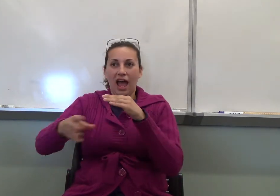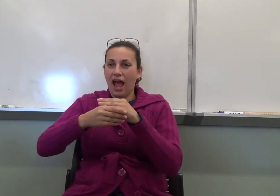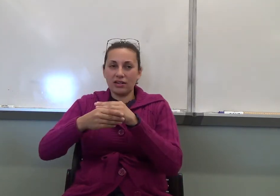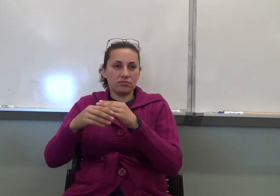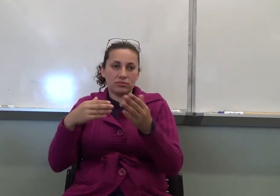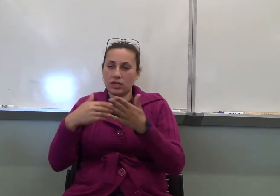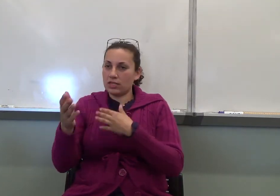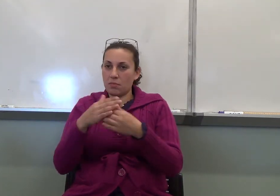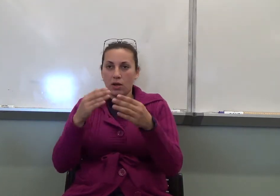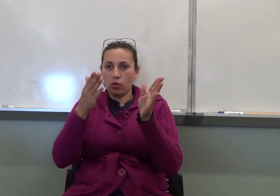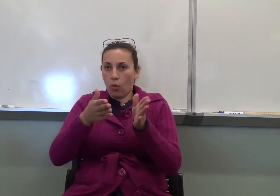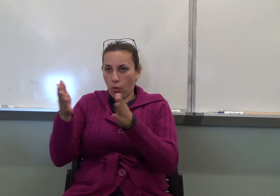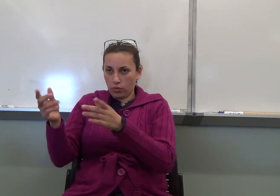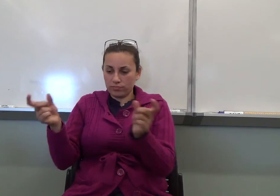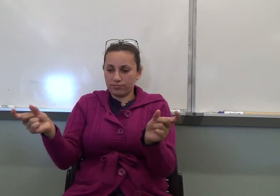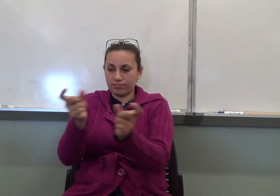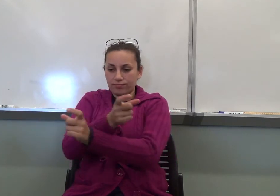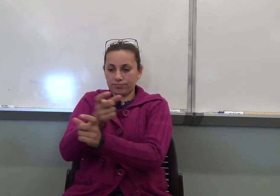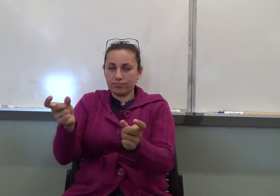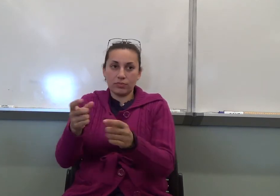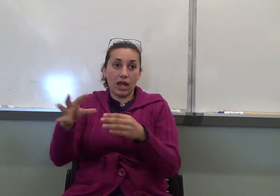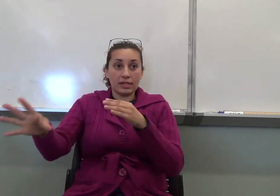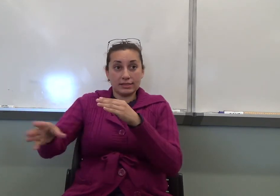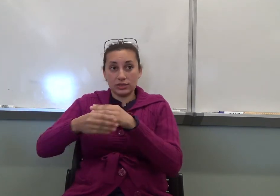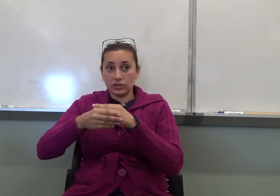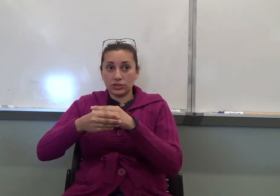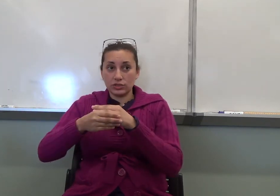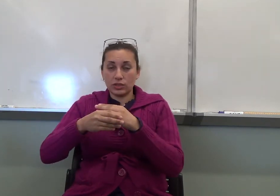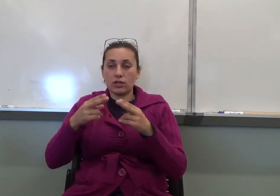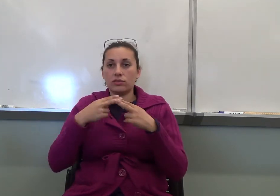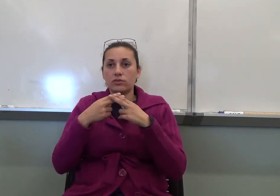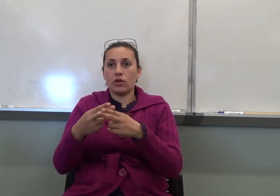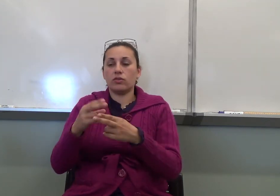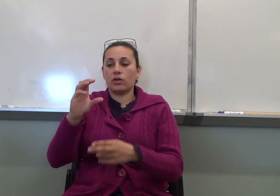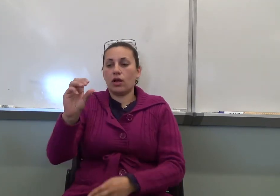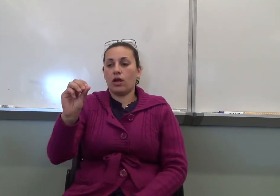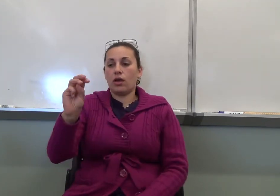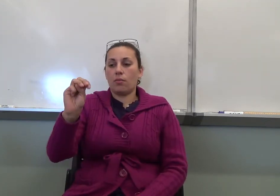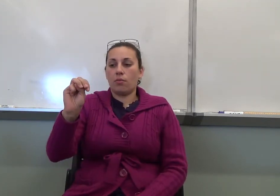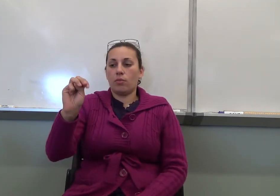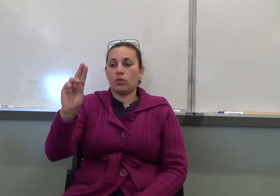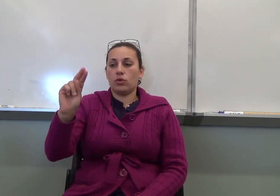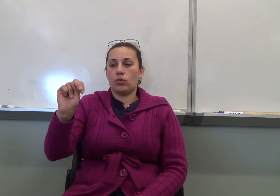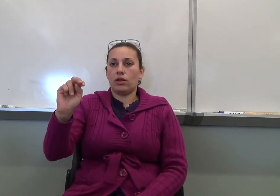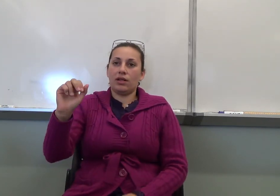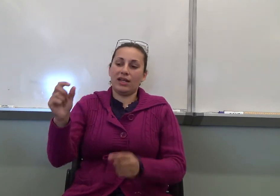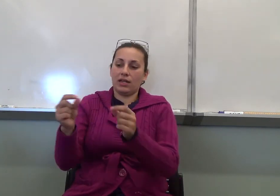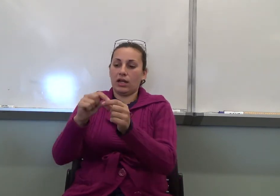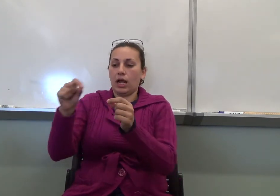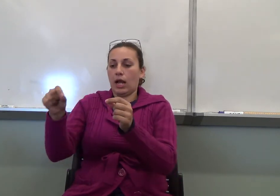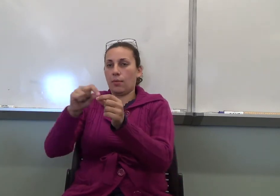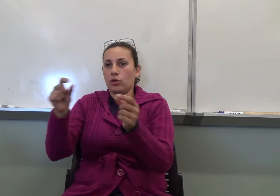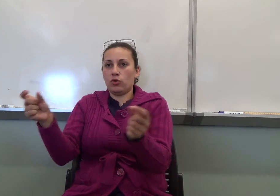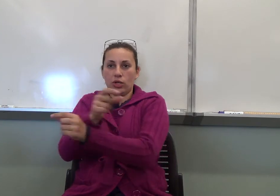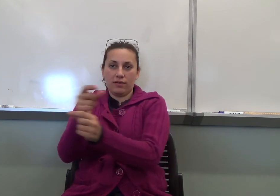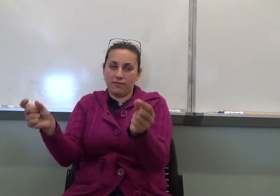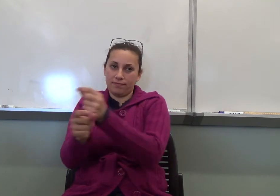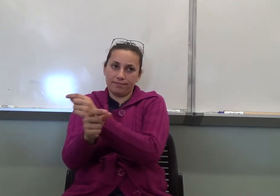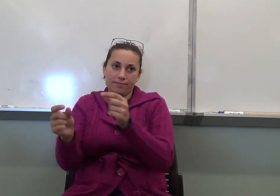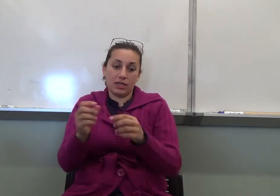So in other words, addition is commutative, subtraction is not. So if we try to